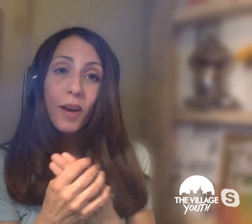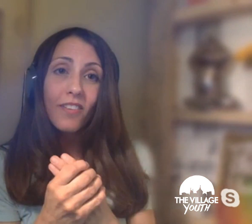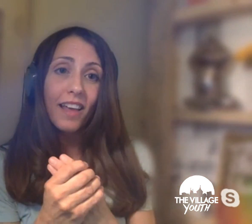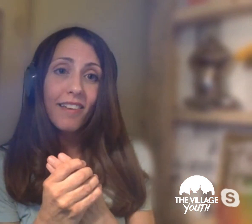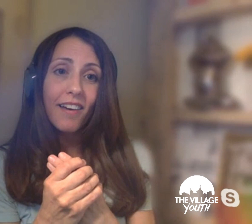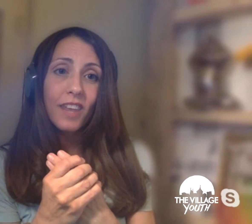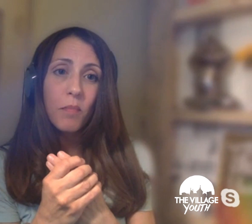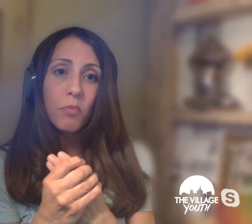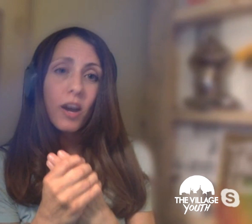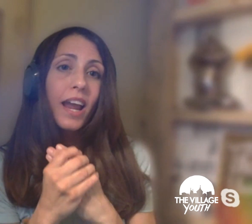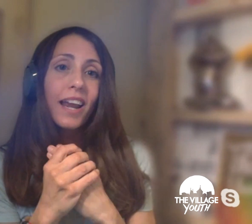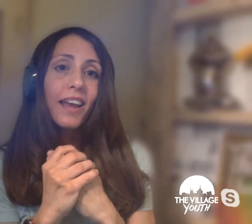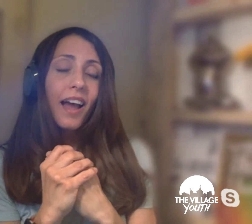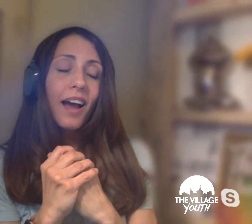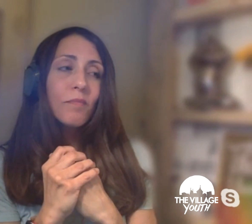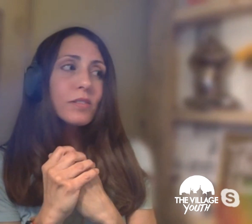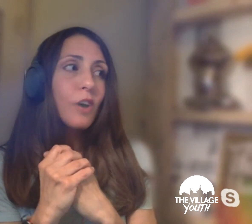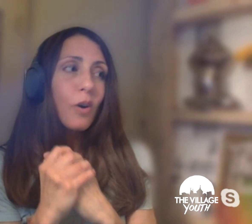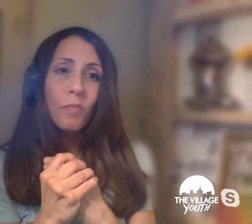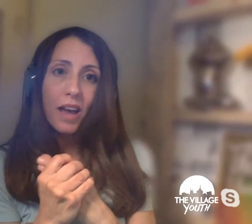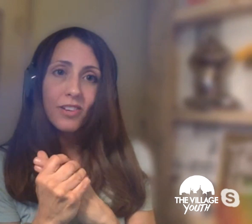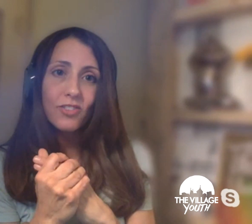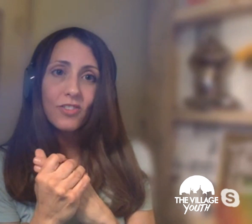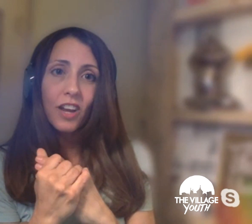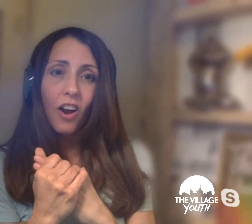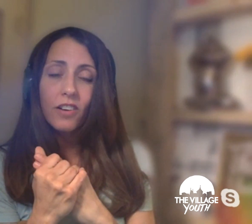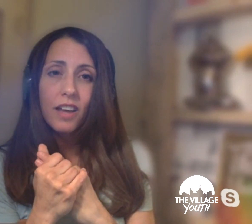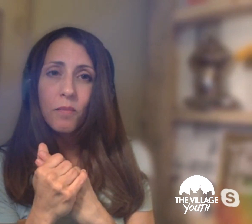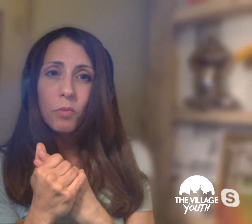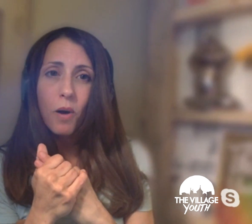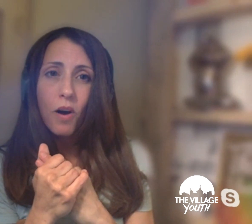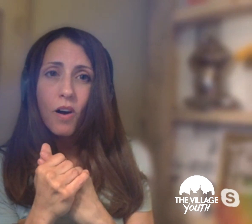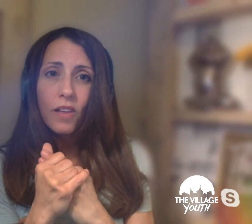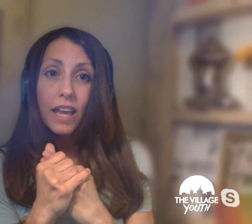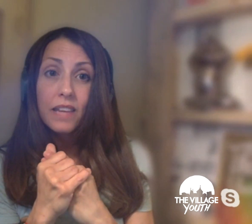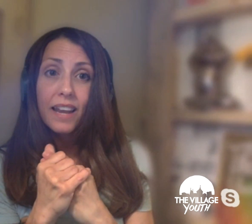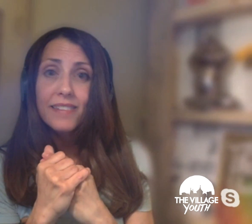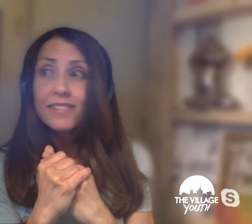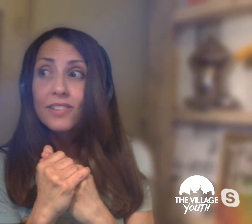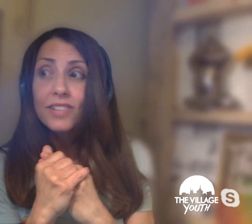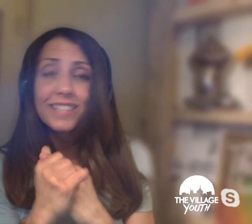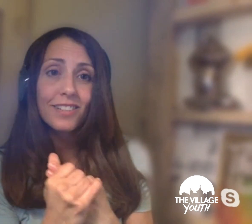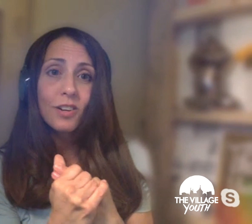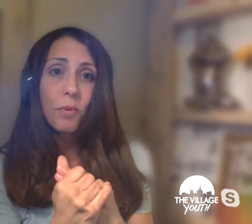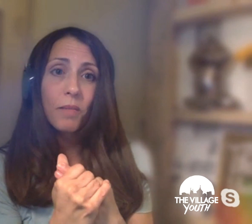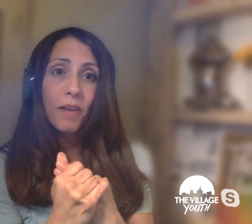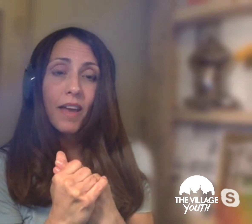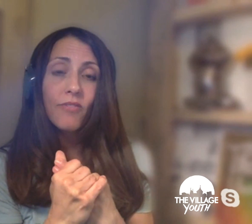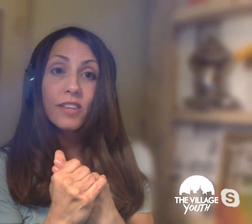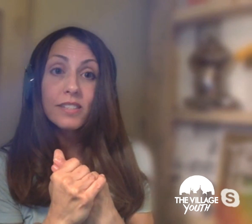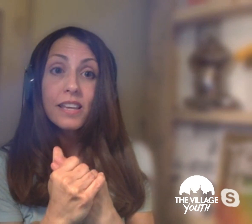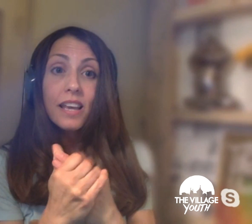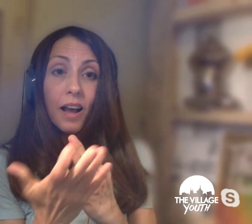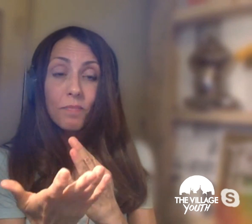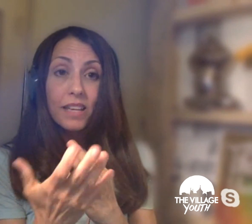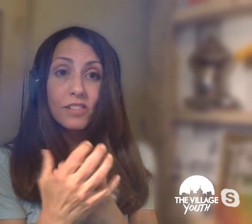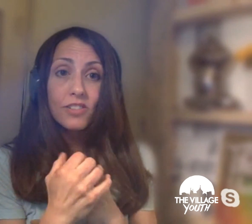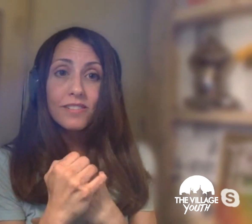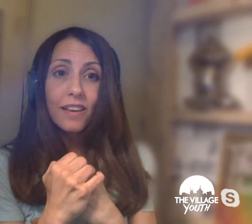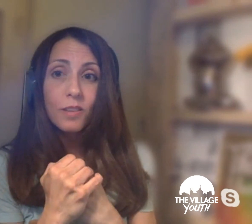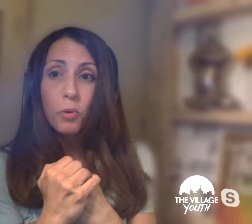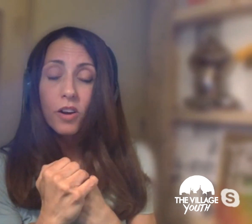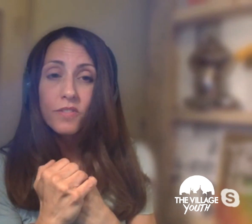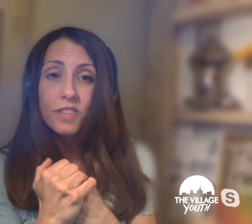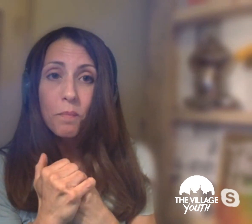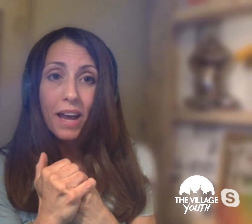this prayer that I love, that I prayed so much during our time with Paul, and that I still continue to pray in my life, is, as